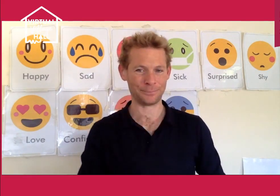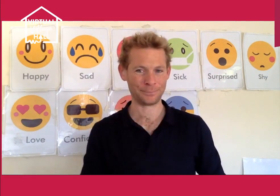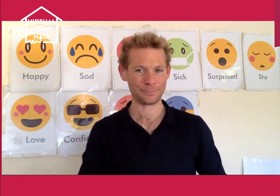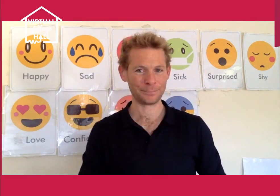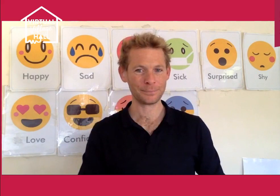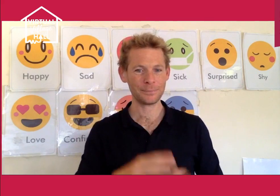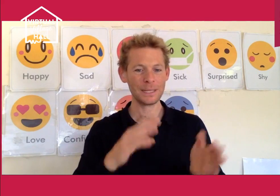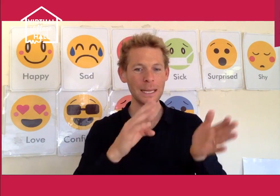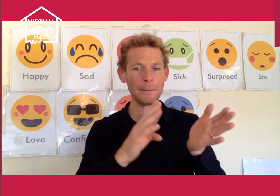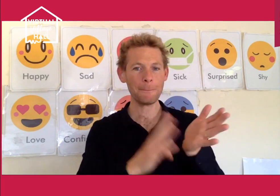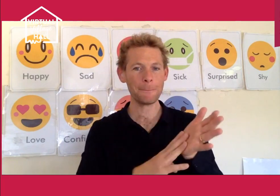Number six